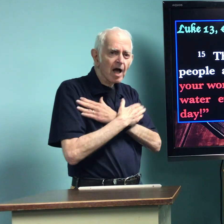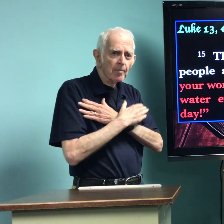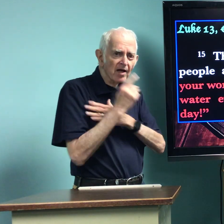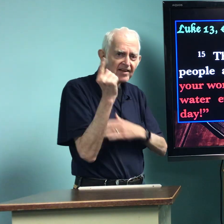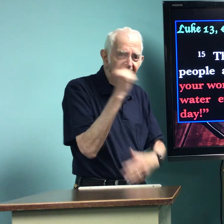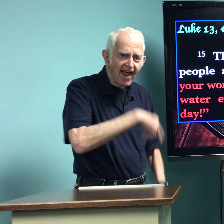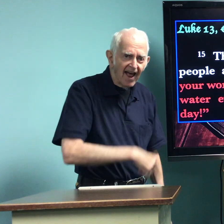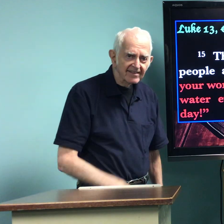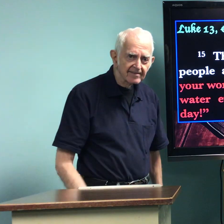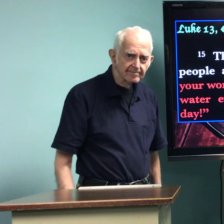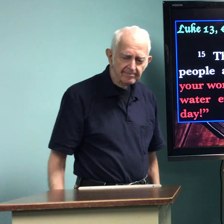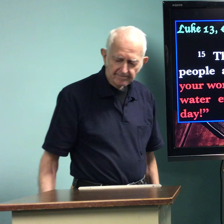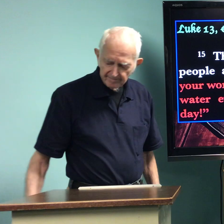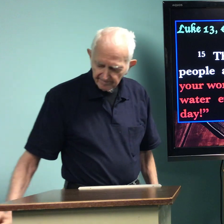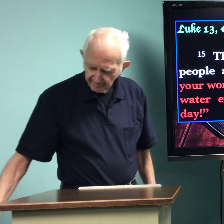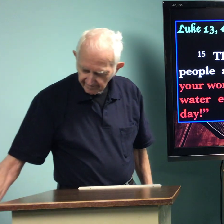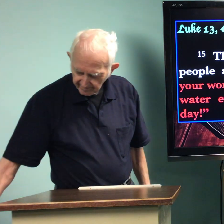on the Sabbath day.